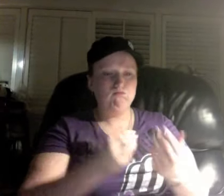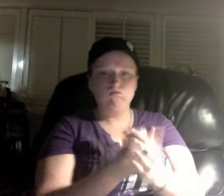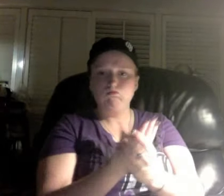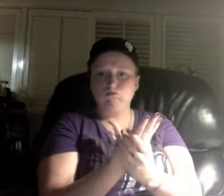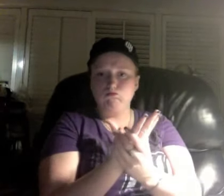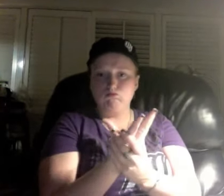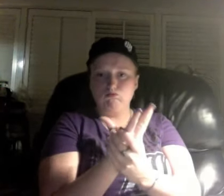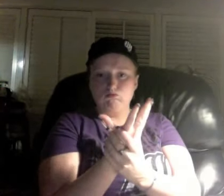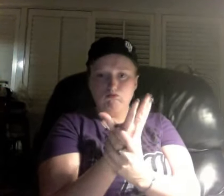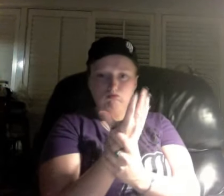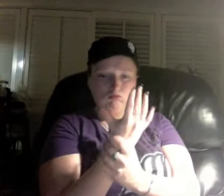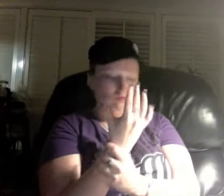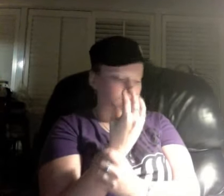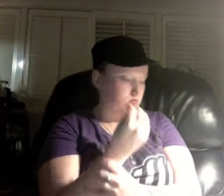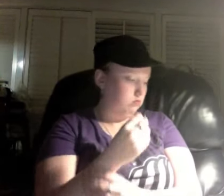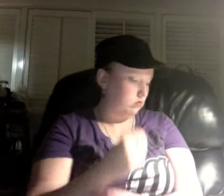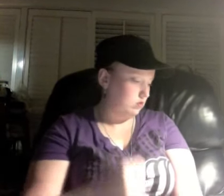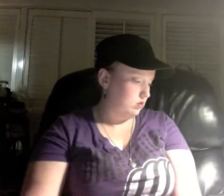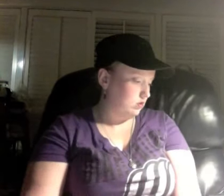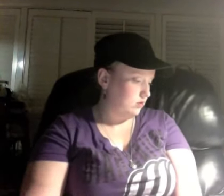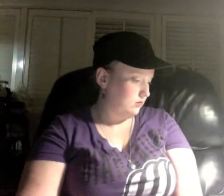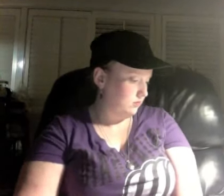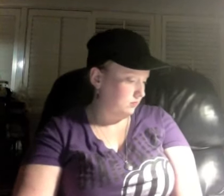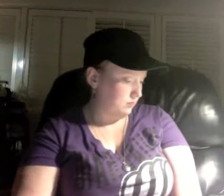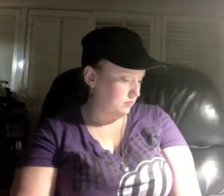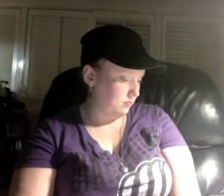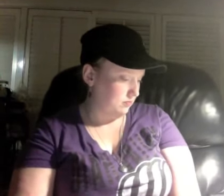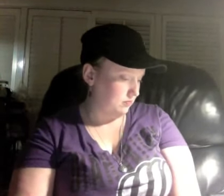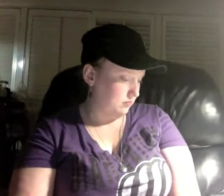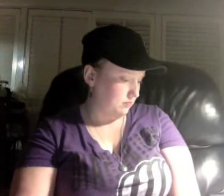don't fight. And so we have things like that.